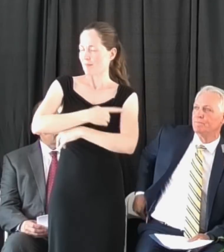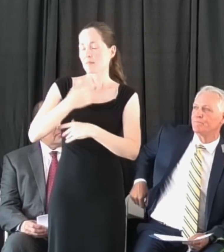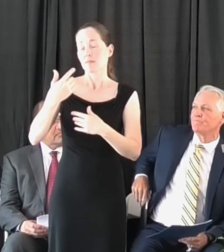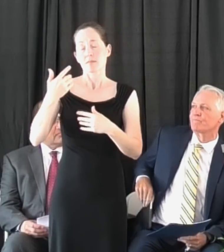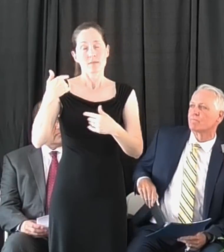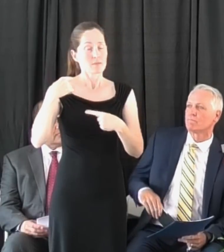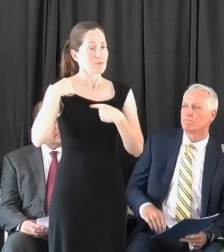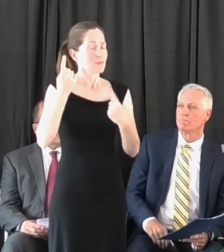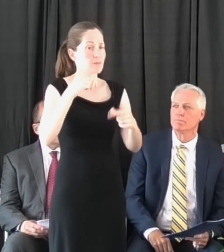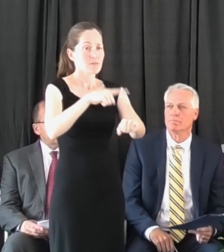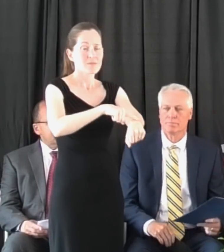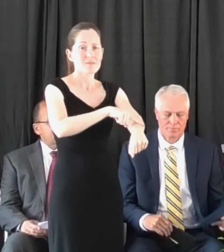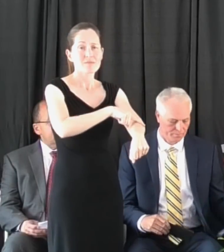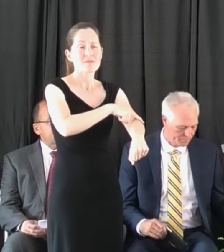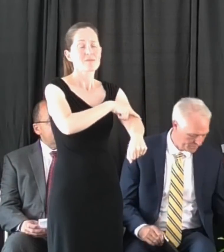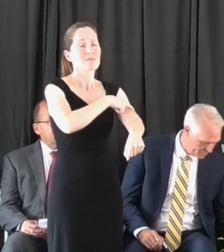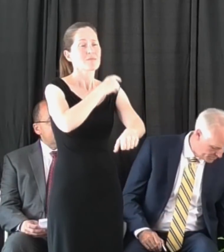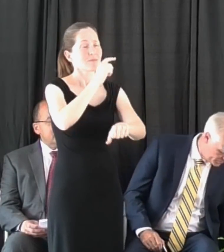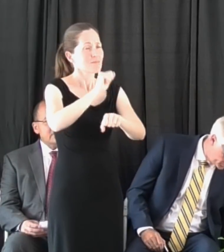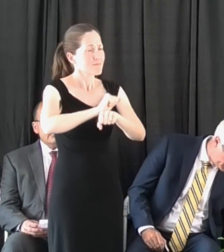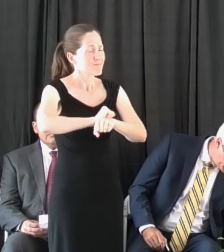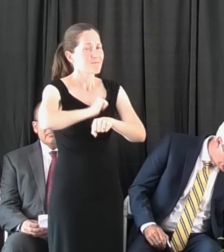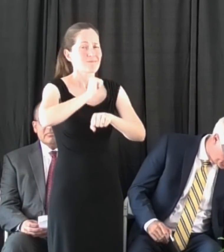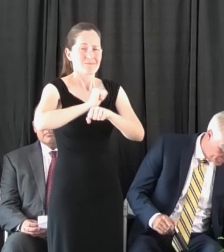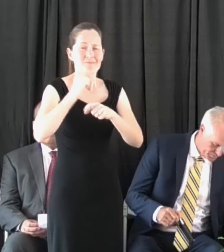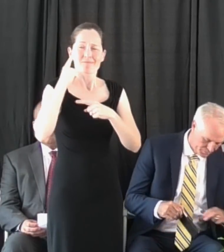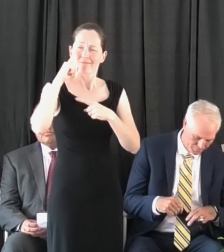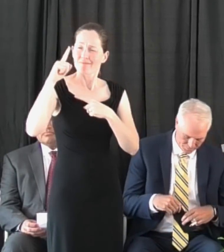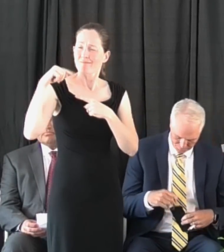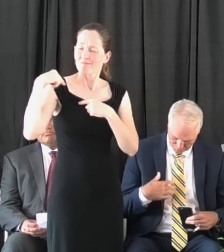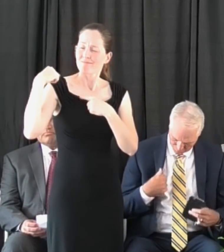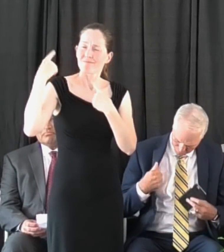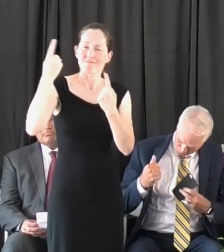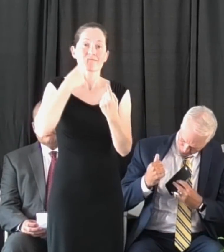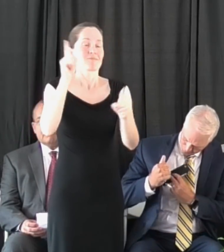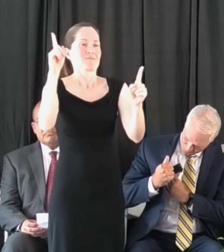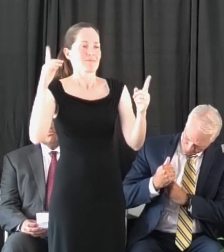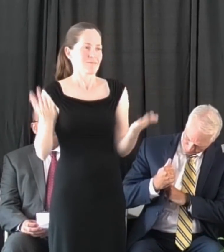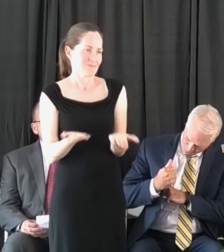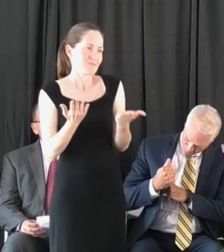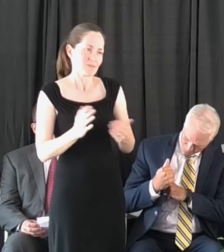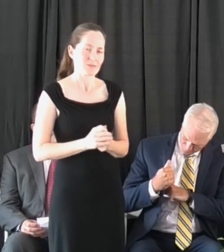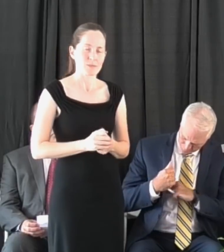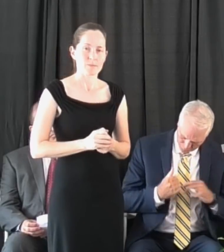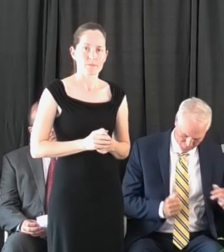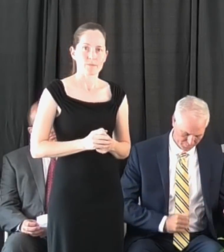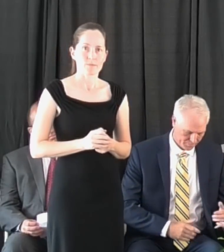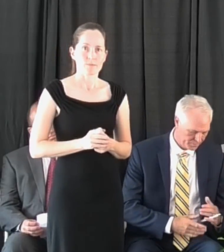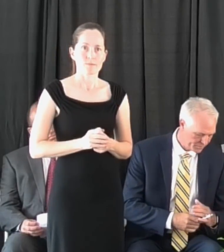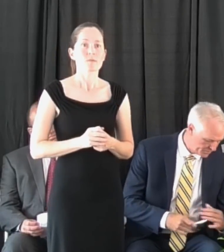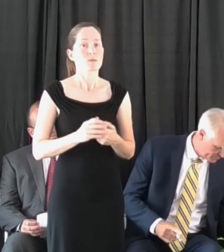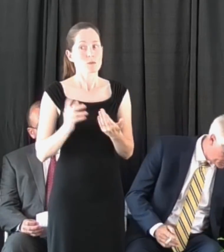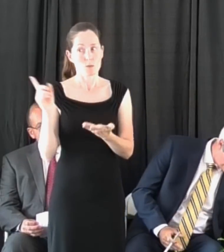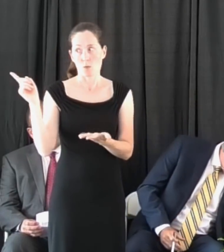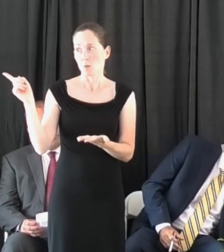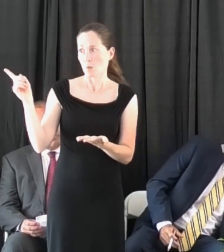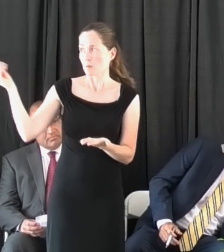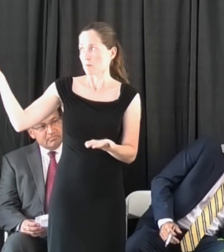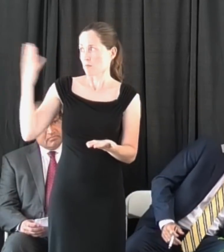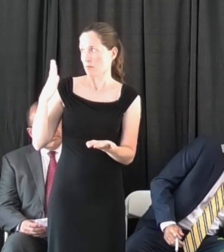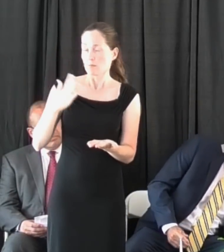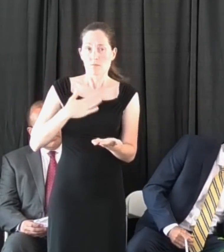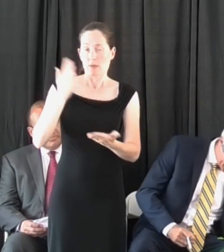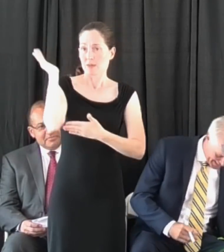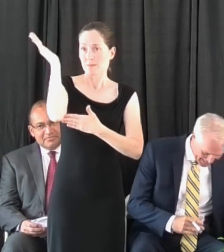here, and I am honored and excited to be here. Now, Lonnie originally said my speech was limited to 1